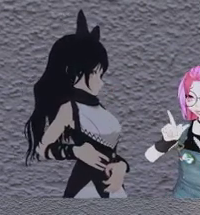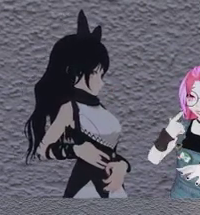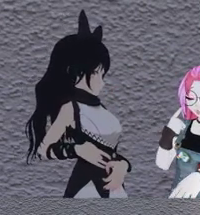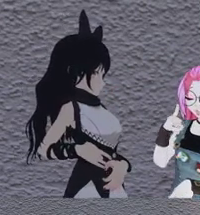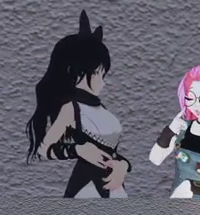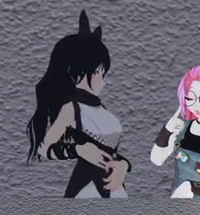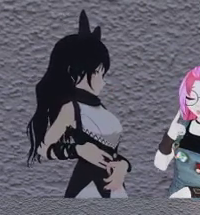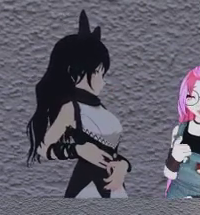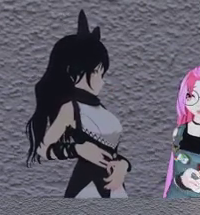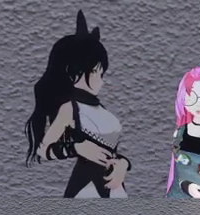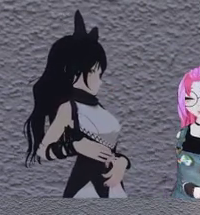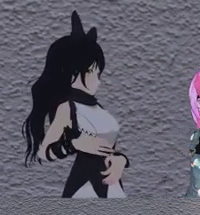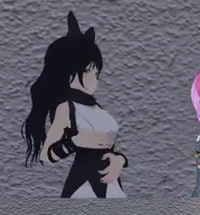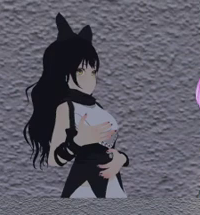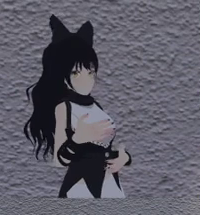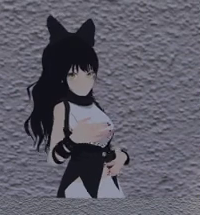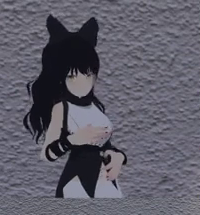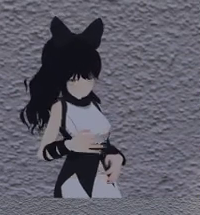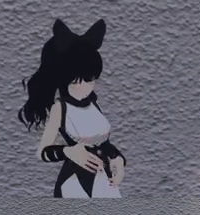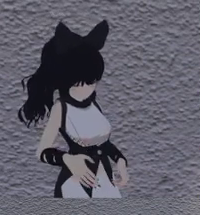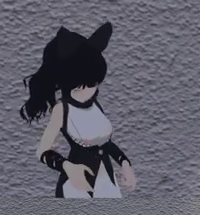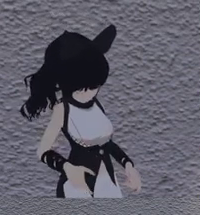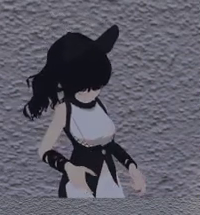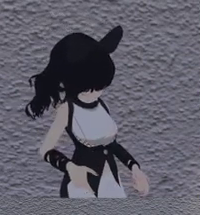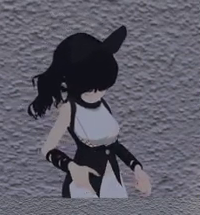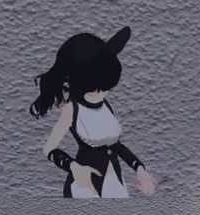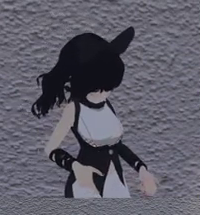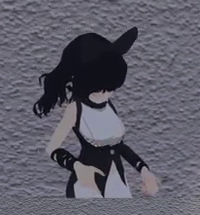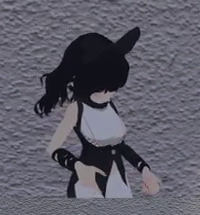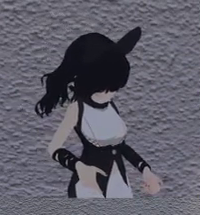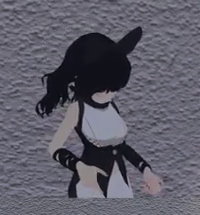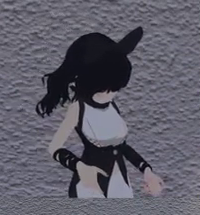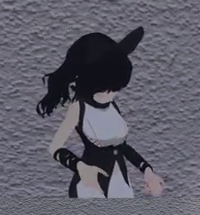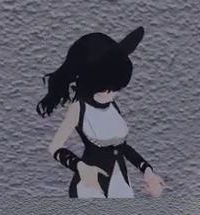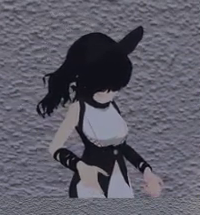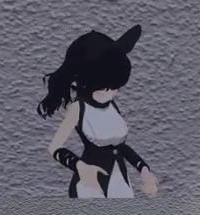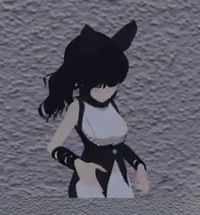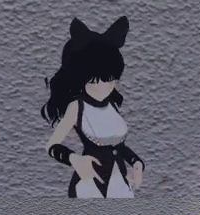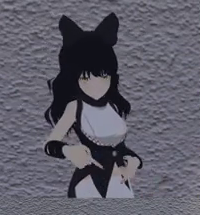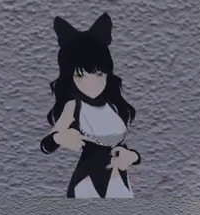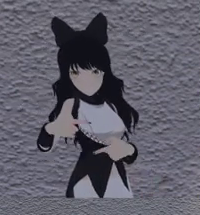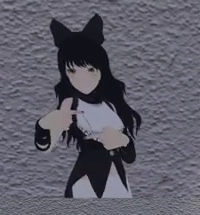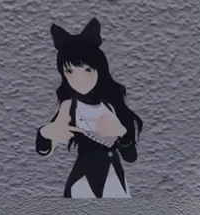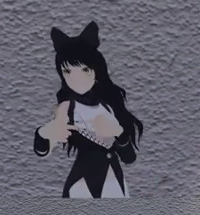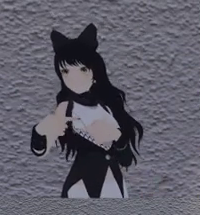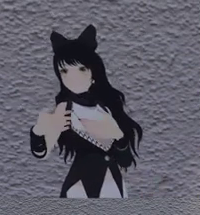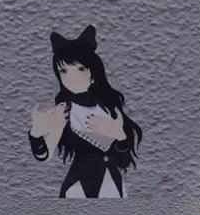West Coast, bored. The West Coast version kind of looks like you're picking the side of your nose.